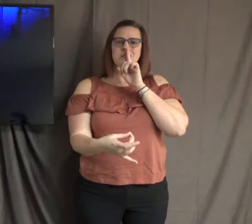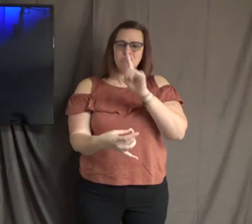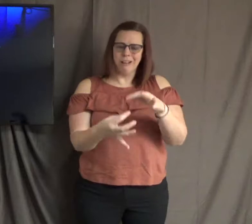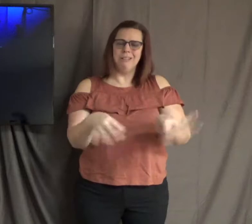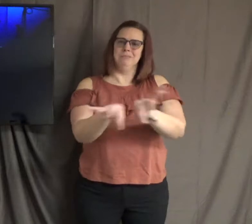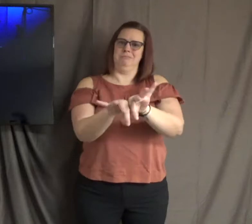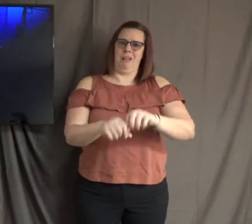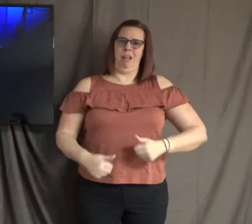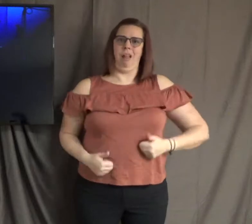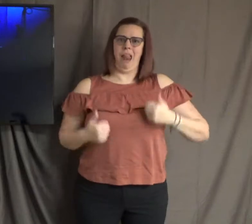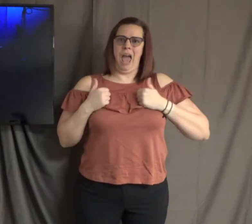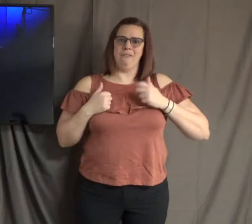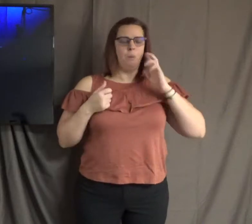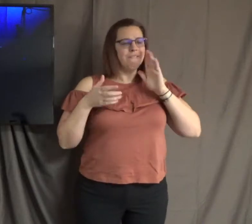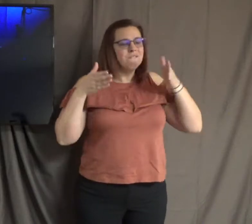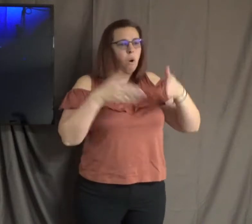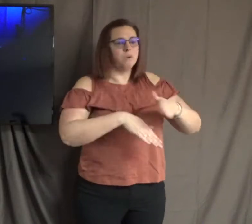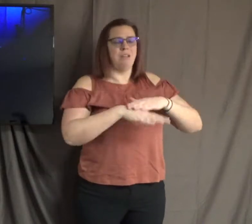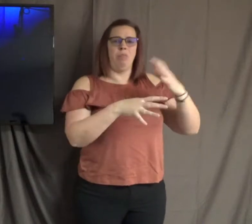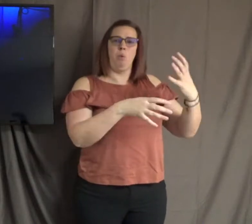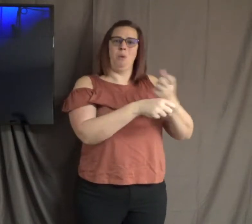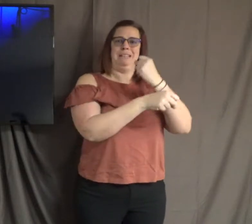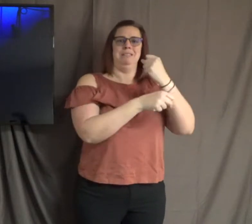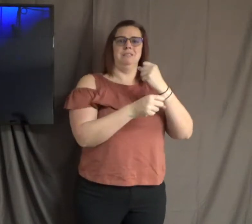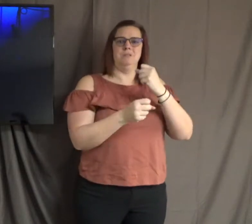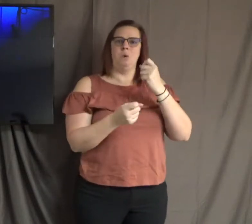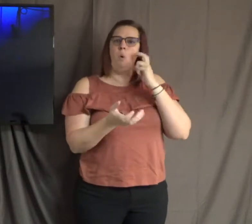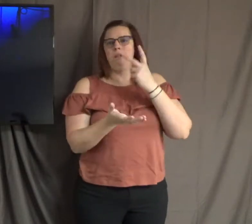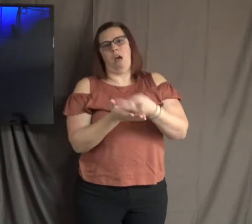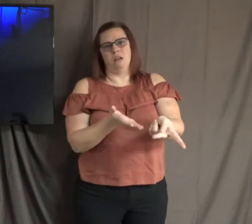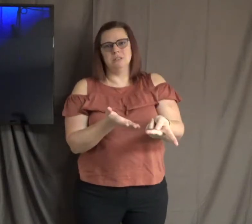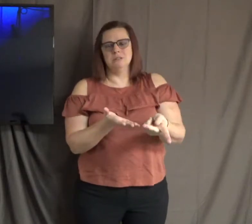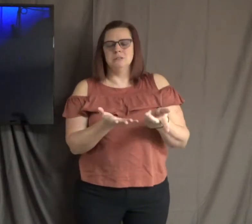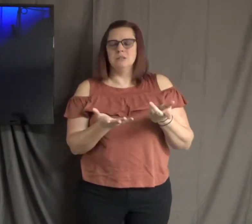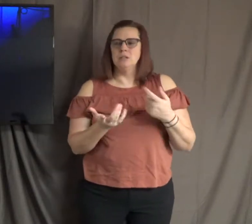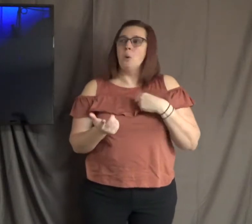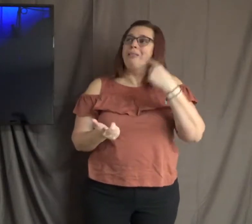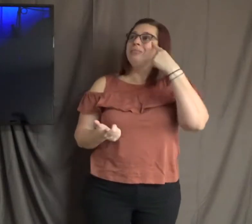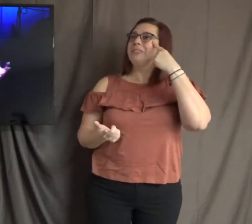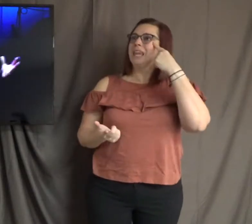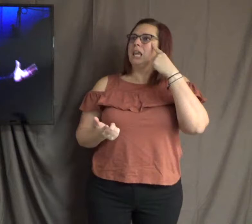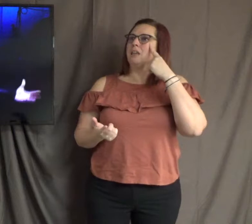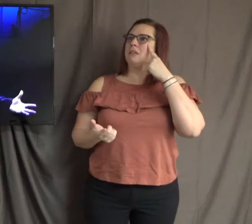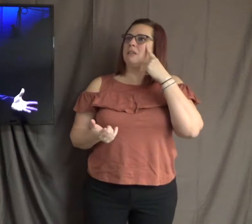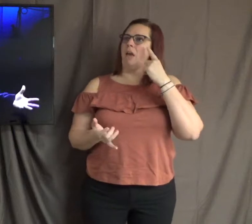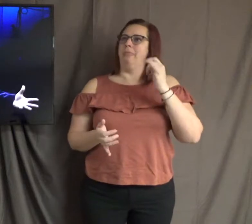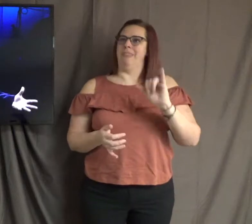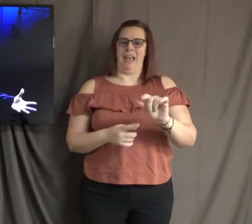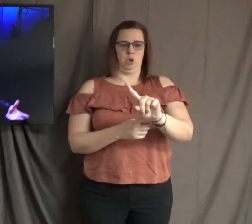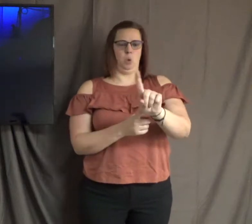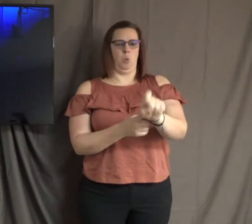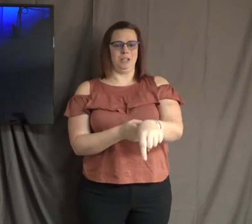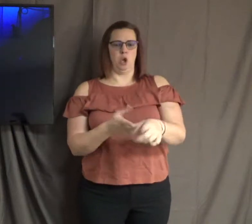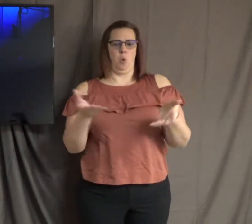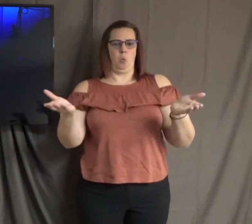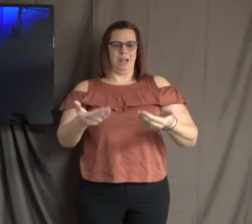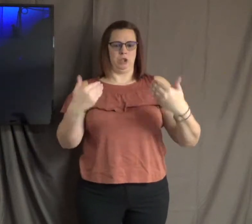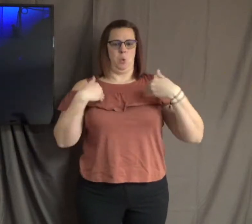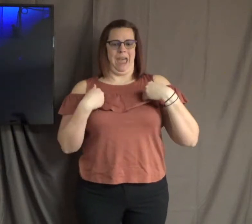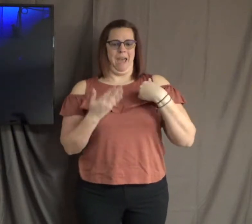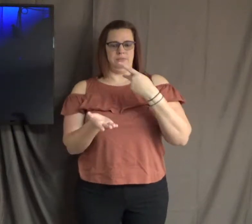focusing on our wins and losses. And I think that question what do you have to lose is a good